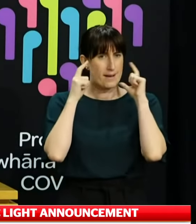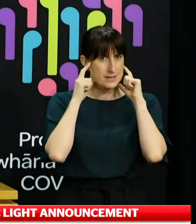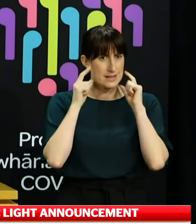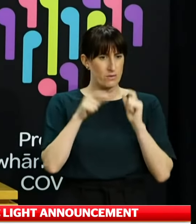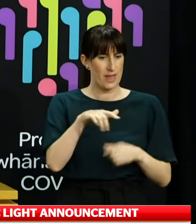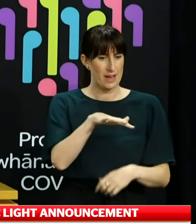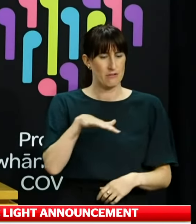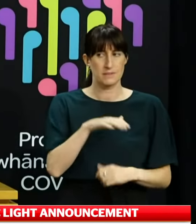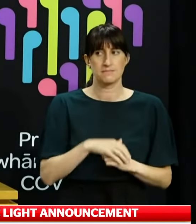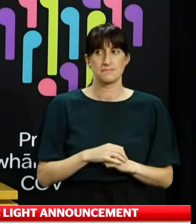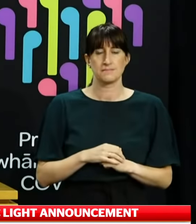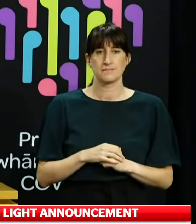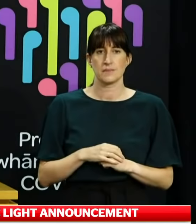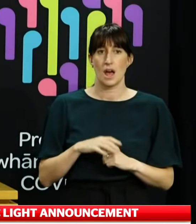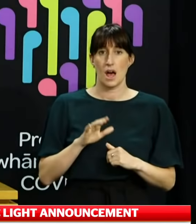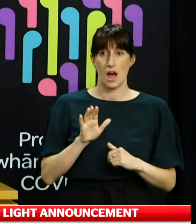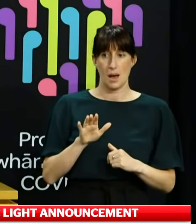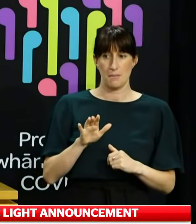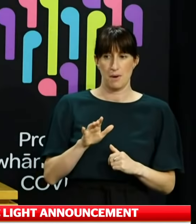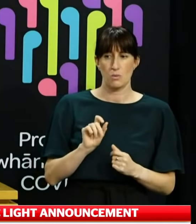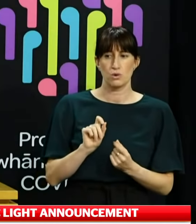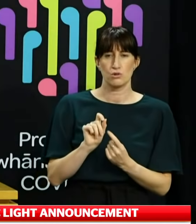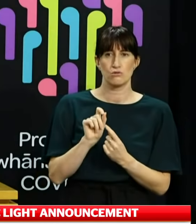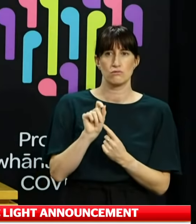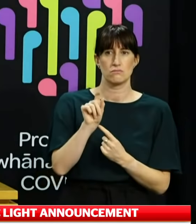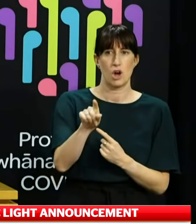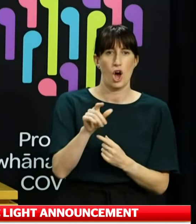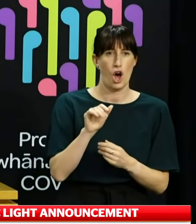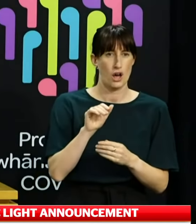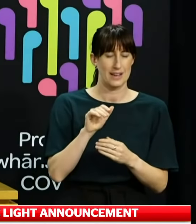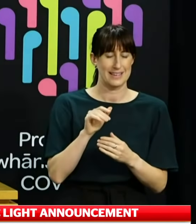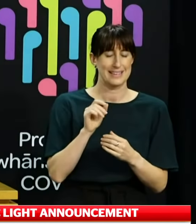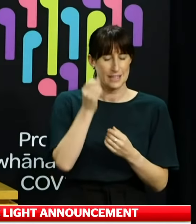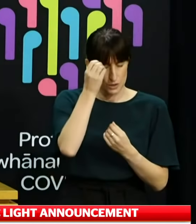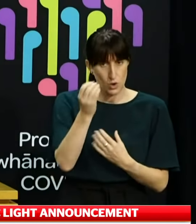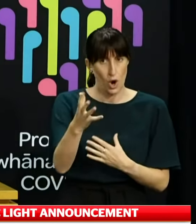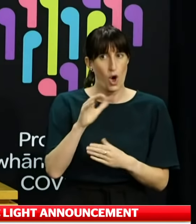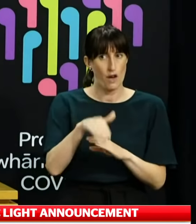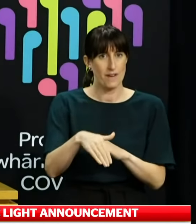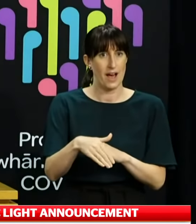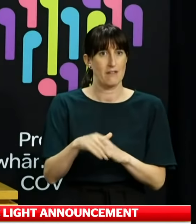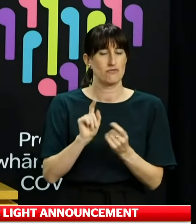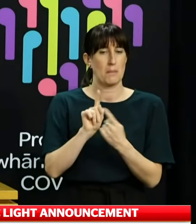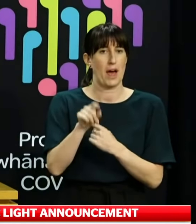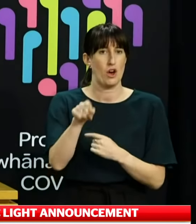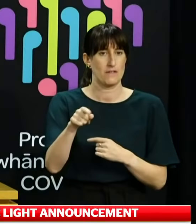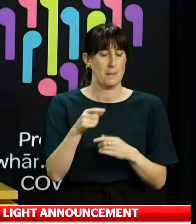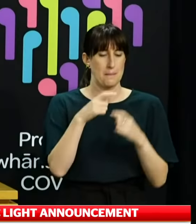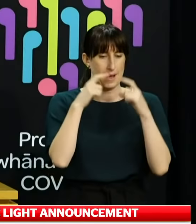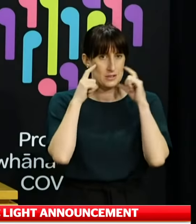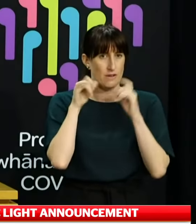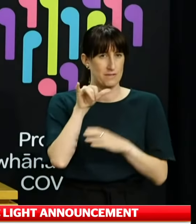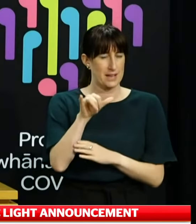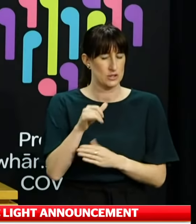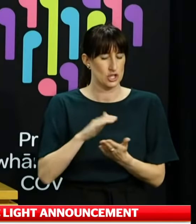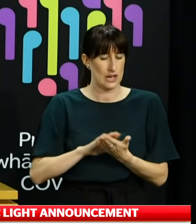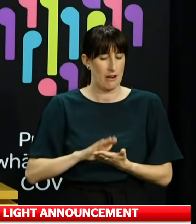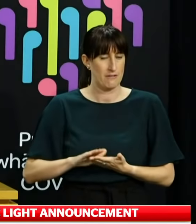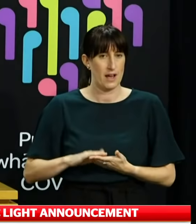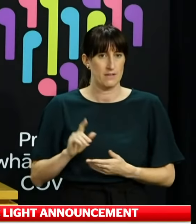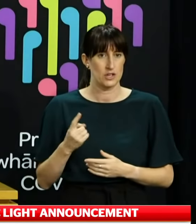while you're opening up, like, gathering limits and that sort of thing? Let me come back to you in a few moments, just on mask use and on flights in particular. So just give me a few minutes. So when are you required to wear a face mask